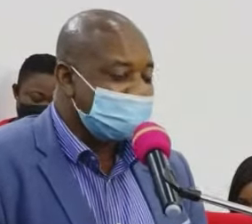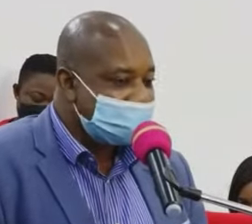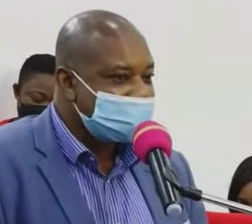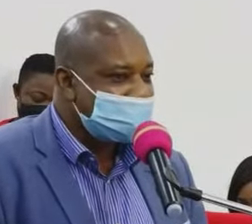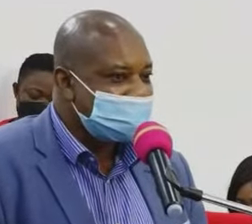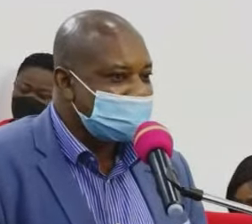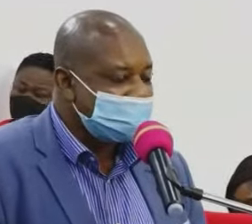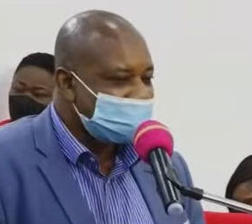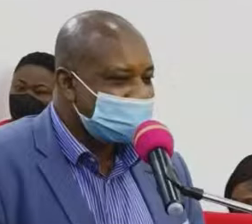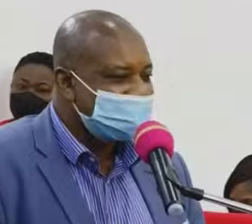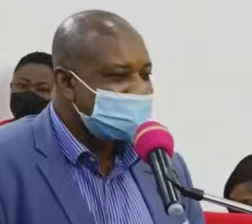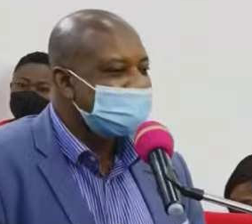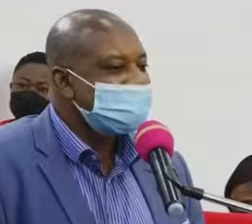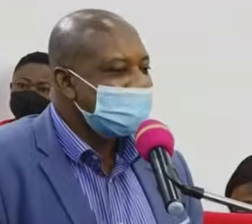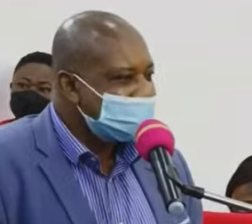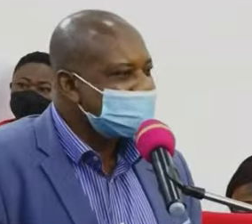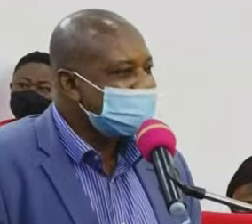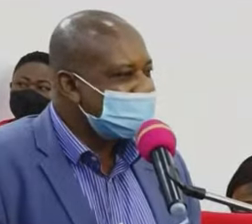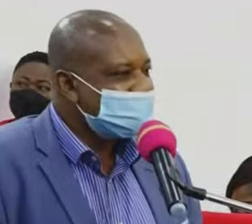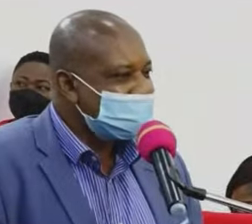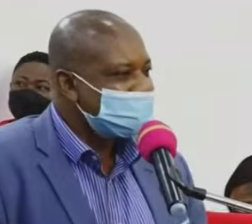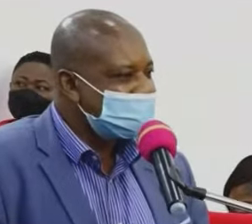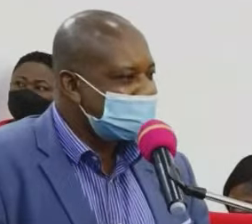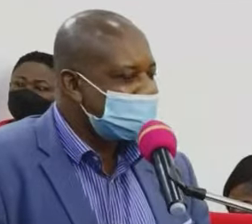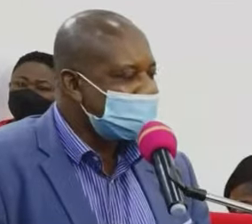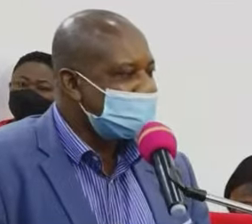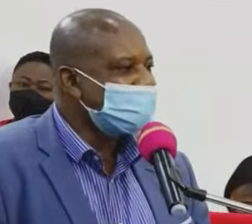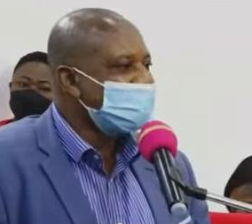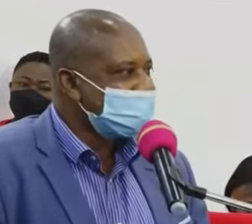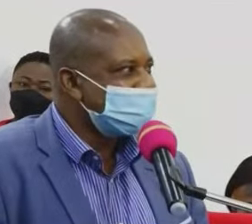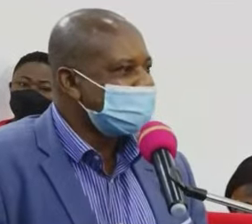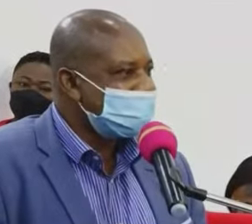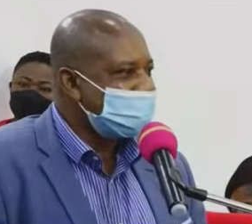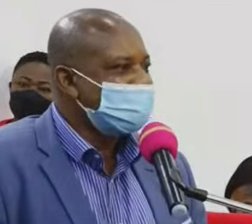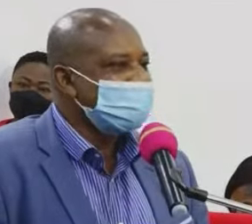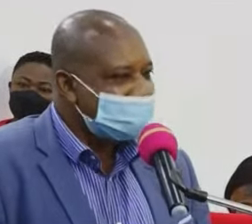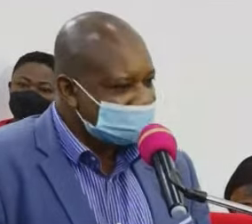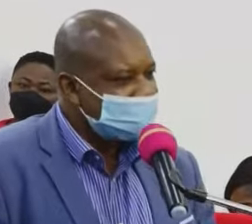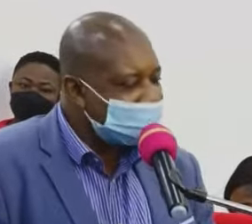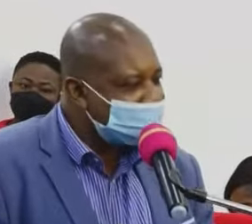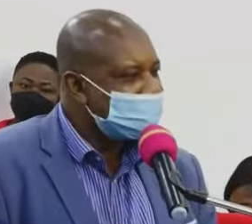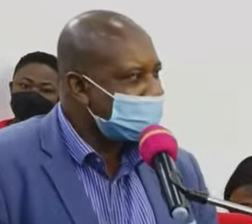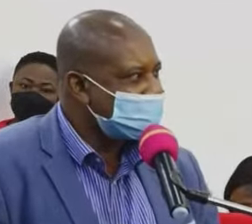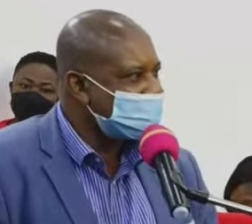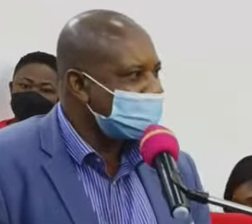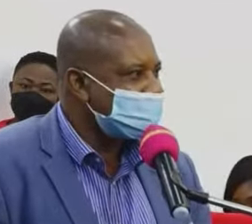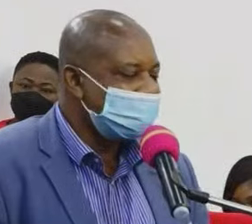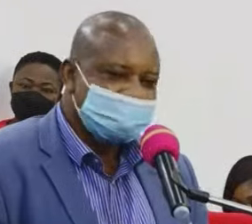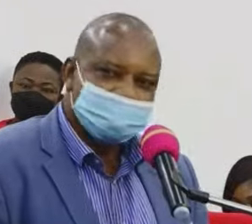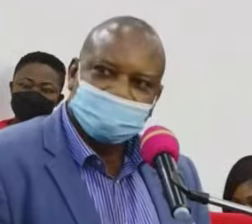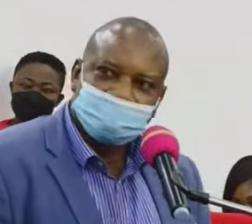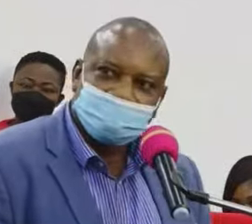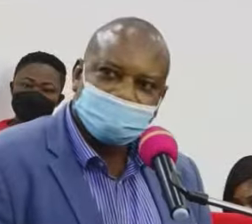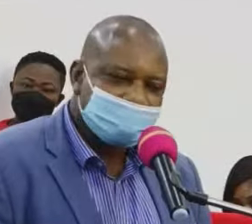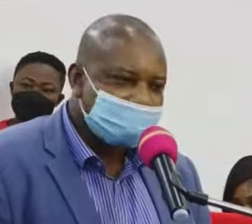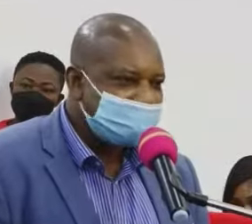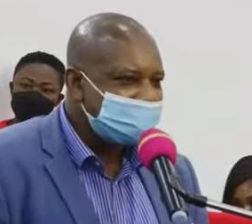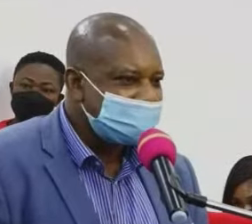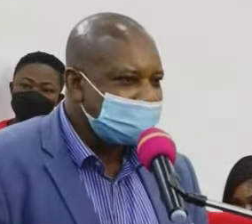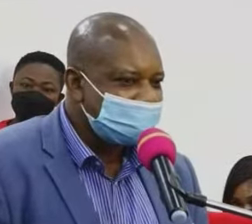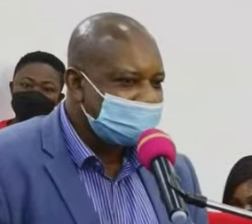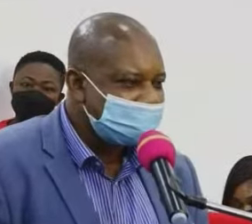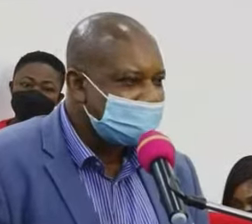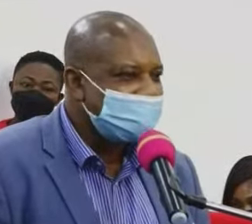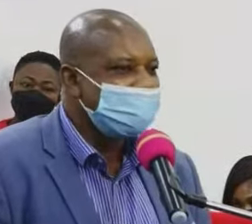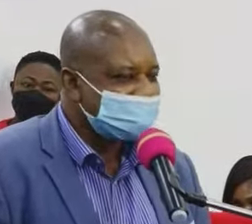63330 of the Ghana Maritime Authority has given the Director General this mandate to act on behalf of the Ghana